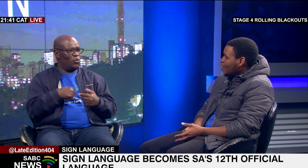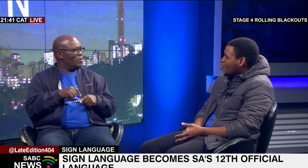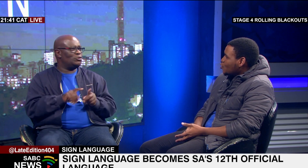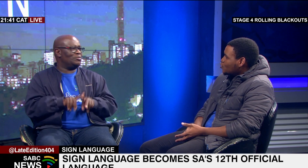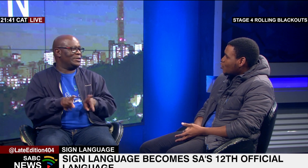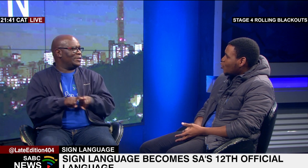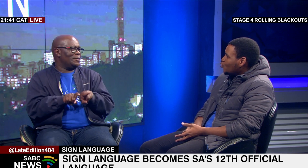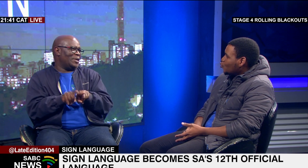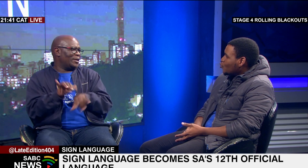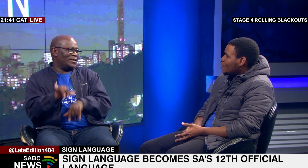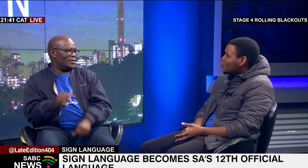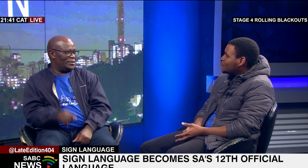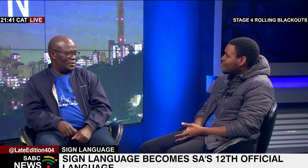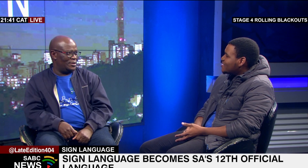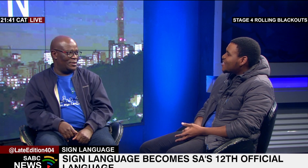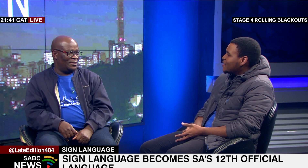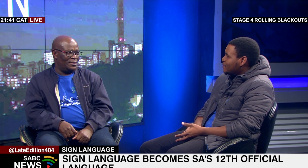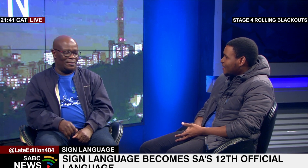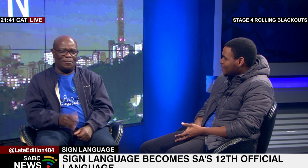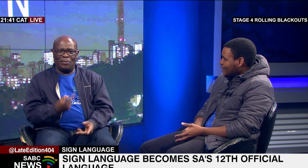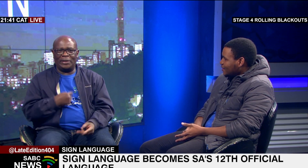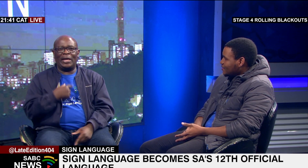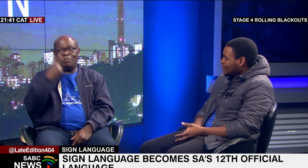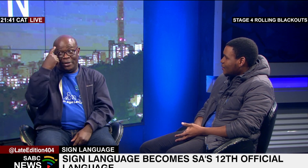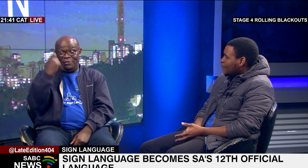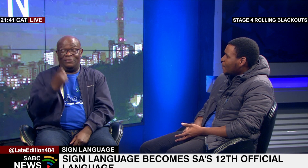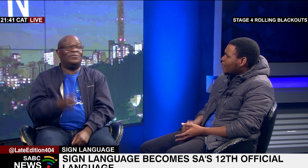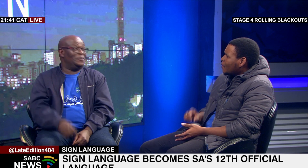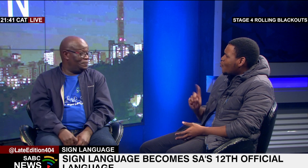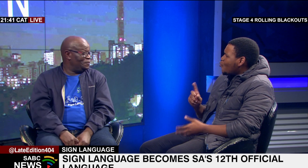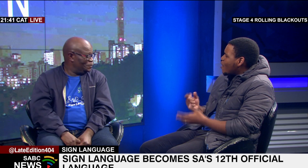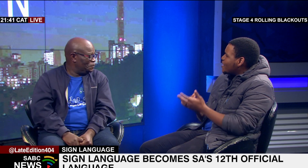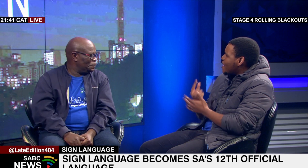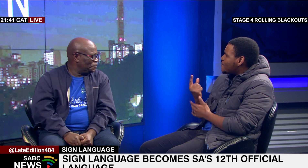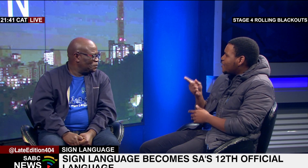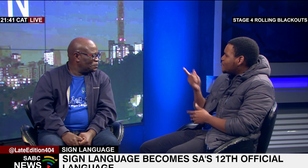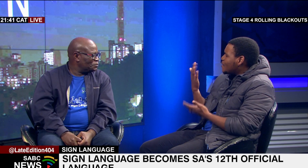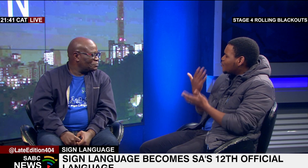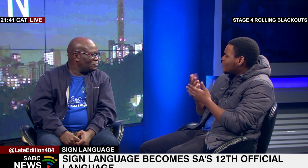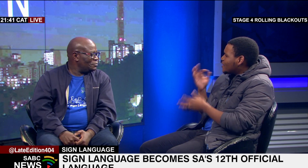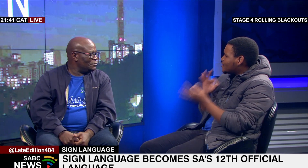So we must not be the same like that. What happened? What happened? Maybe you can explain to us.